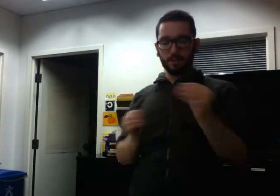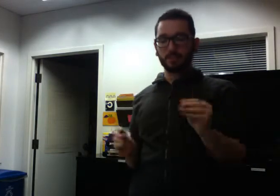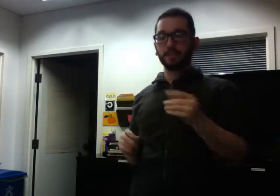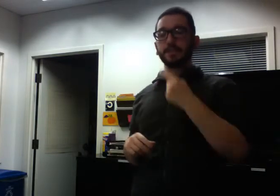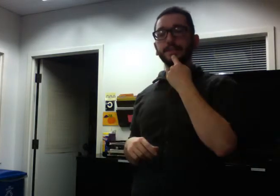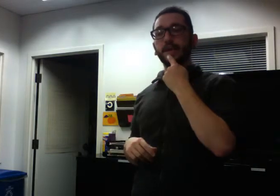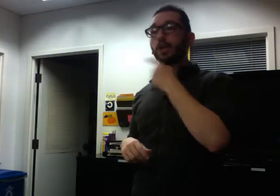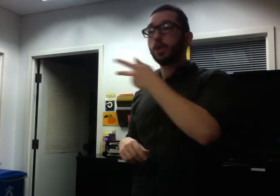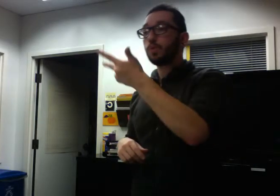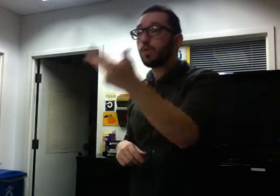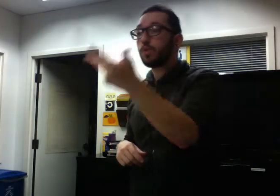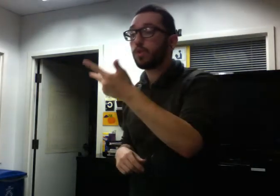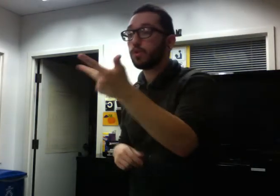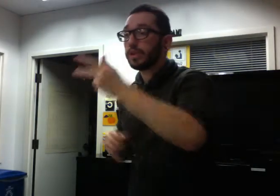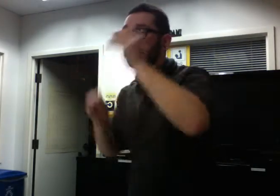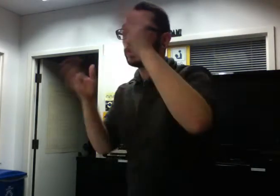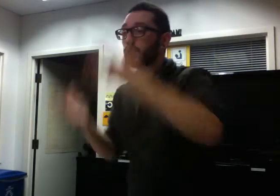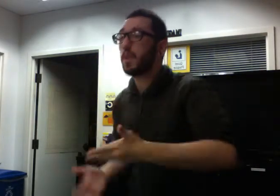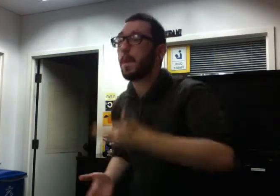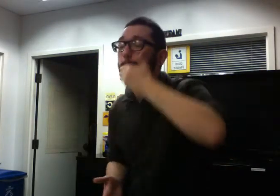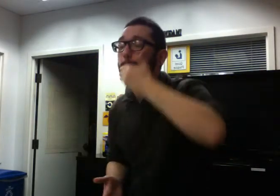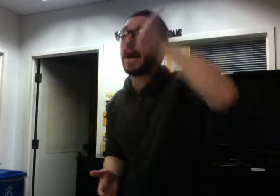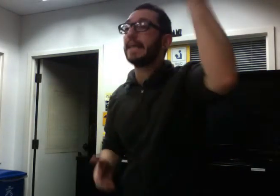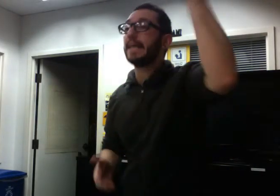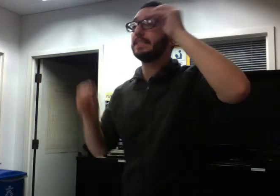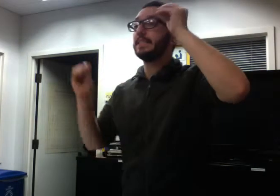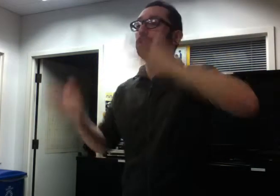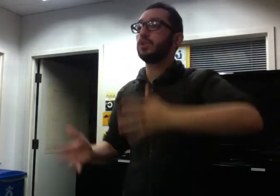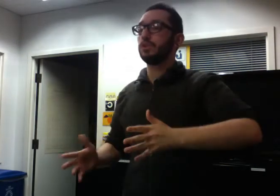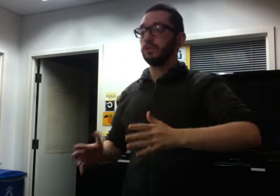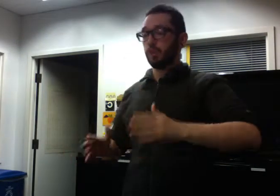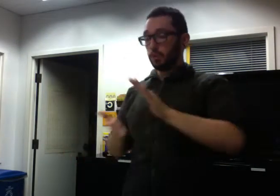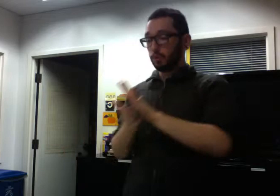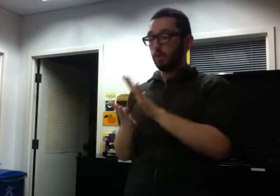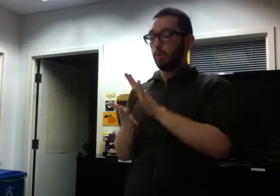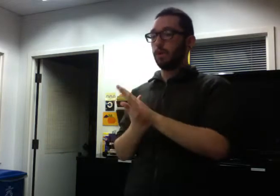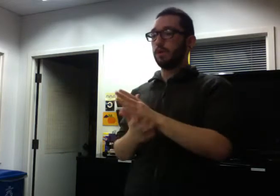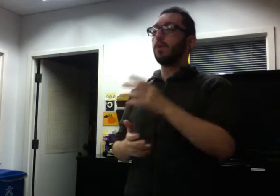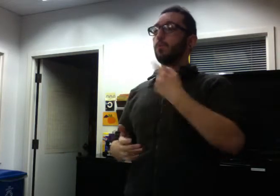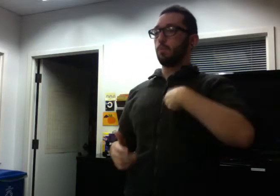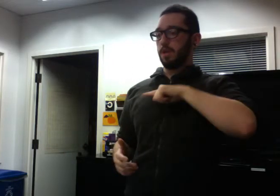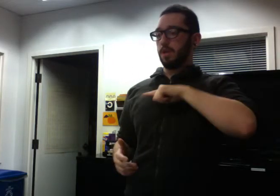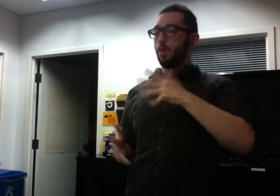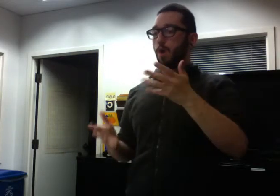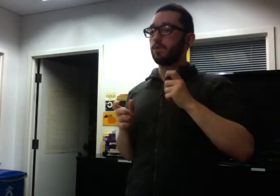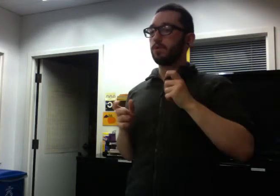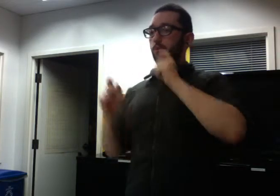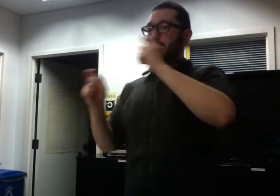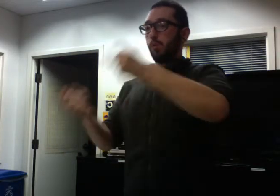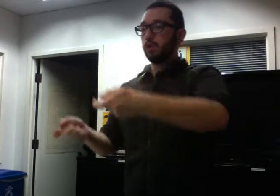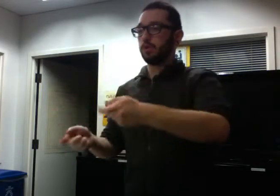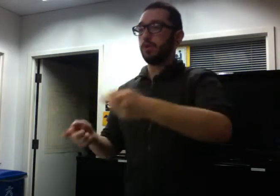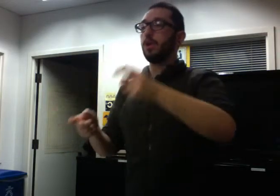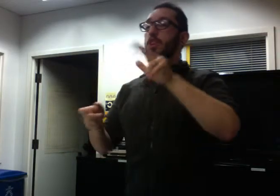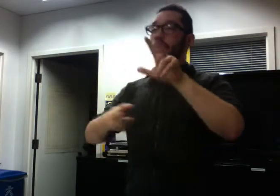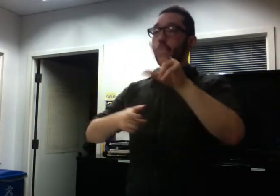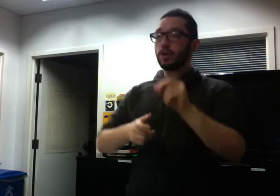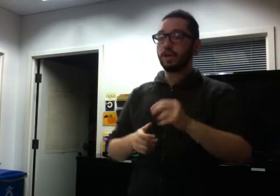best teachers in this whole school. We have decided to reward your performance by giving you each 30 of the